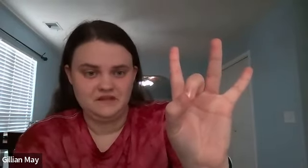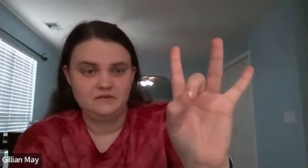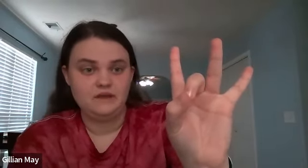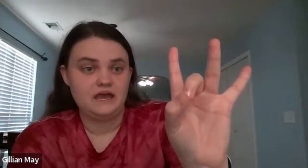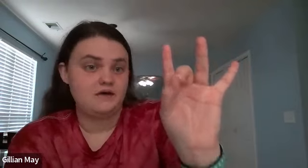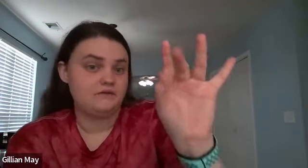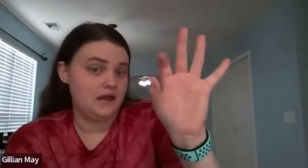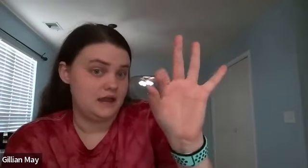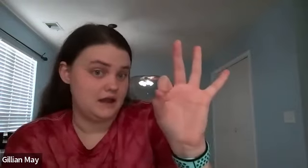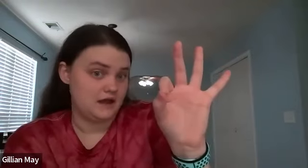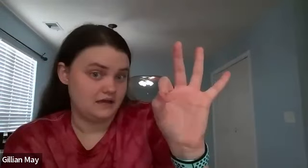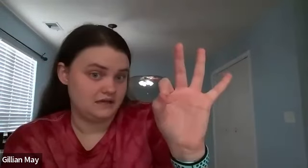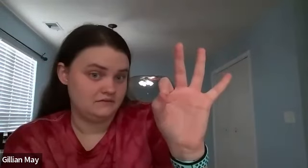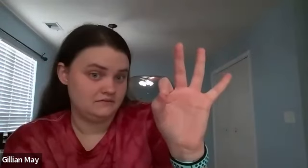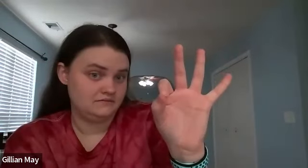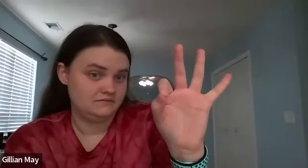then we have 9.